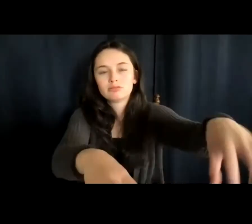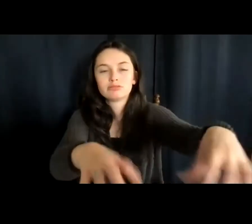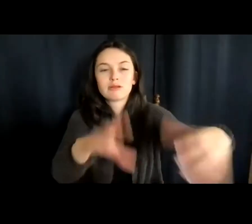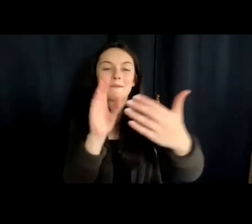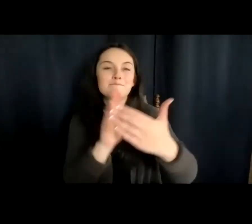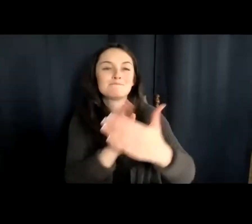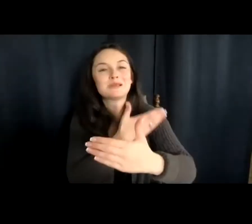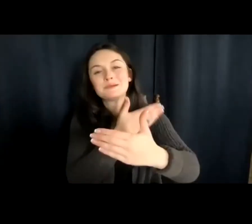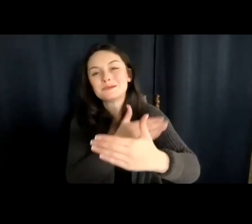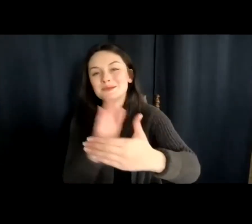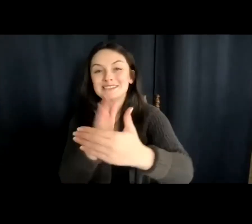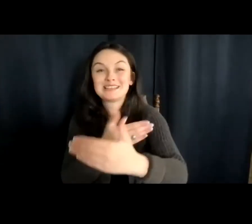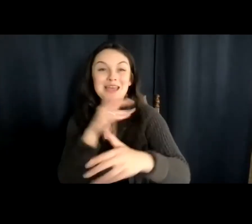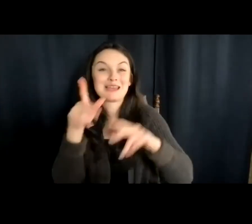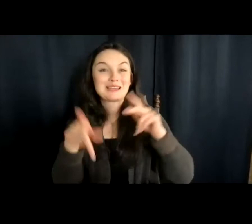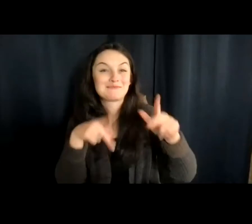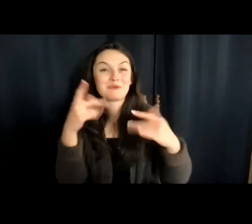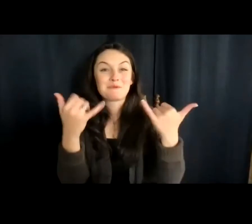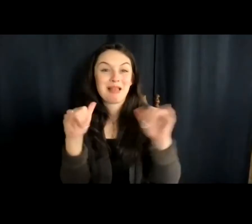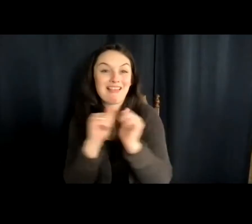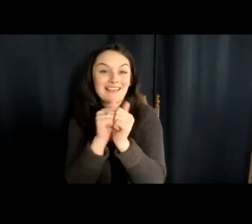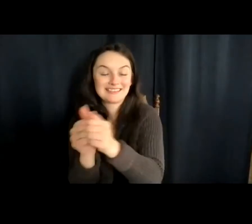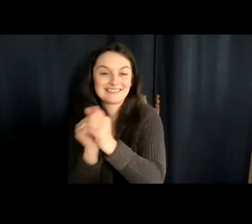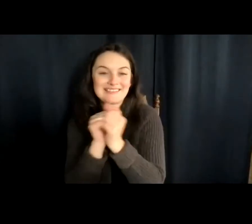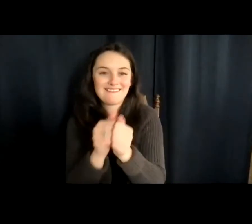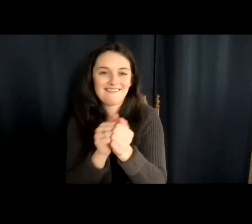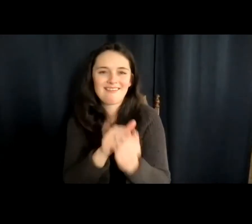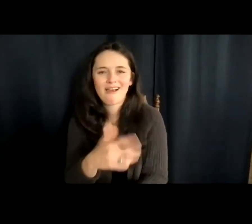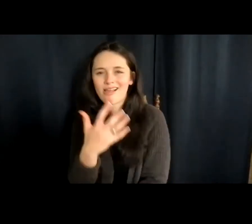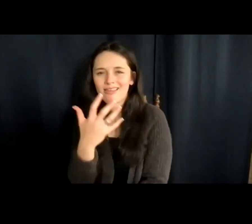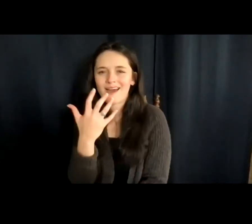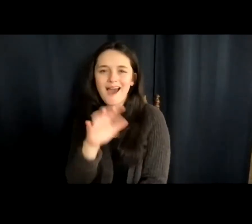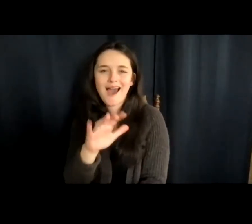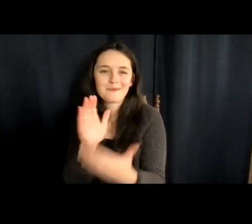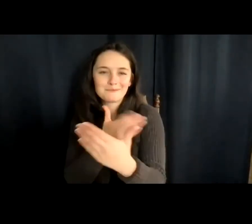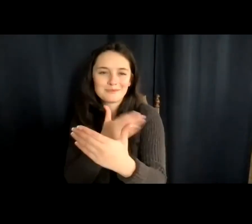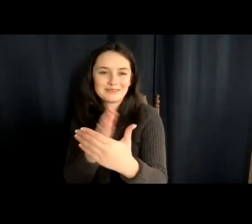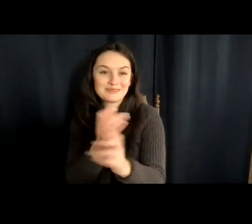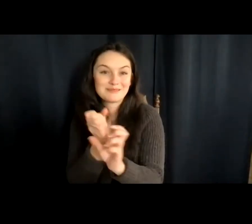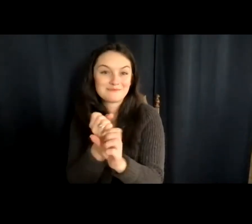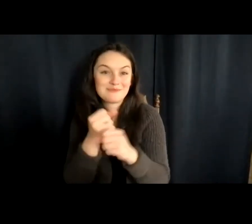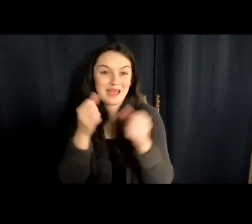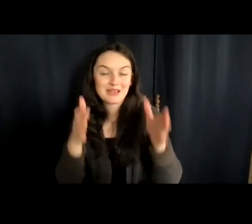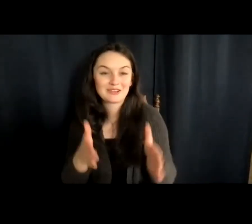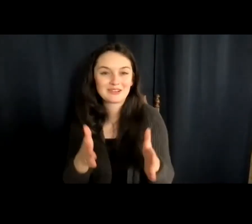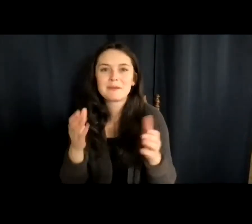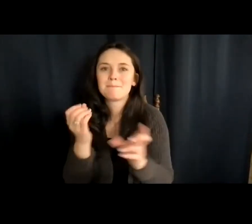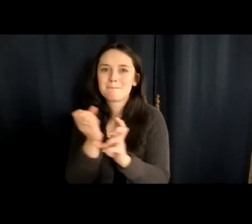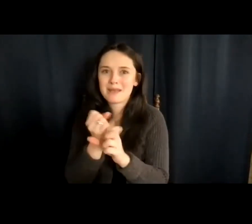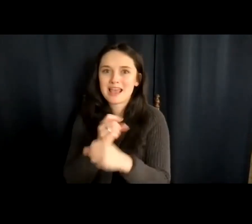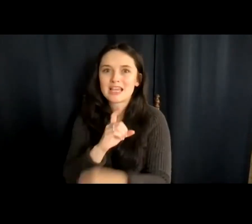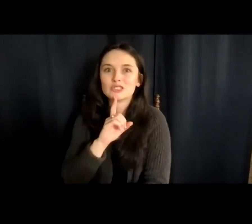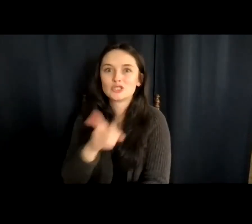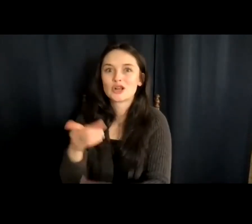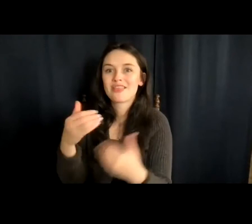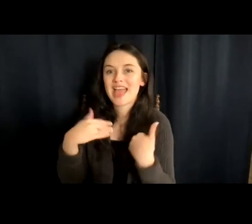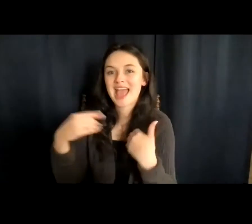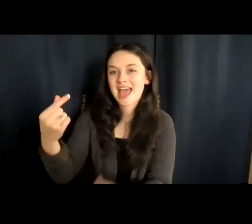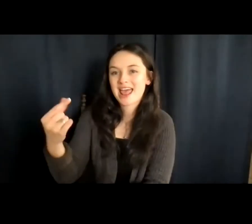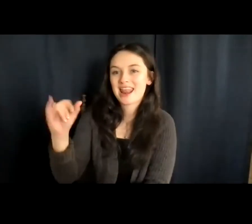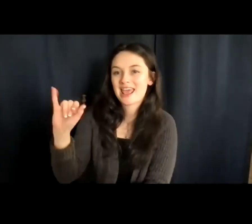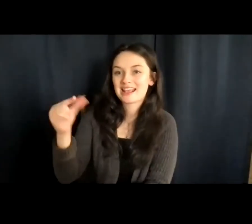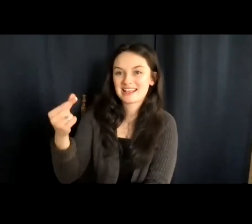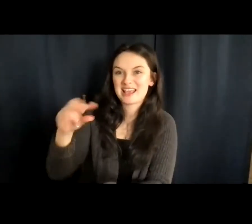on every corner. All the hot music makers made sure they had a gig in KC.